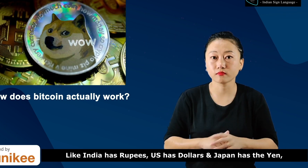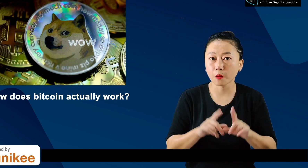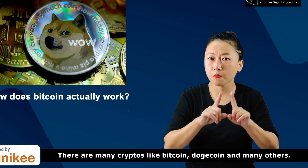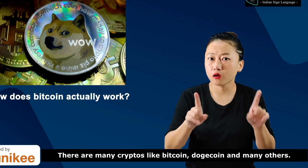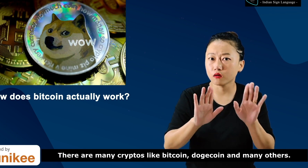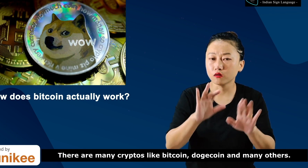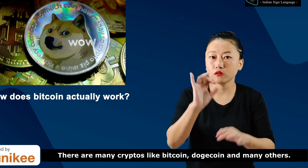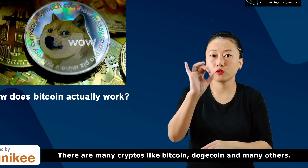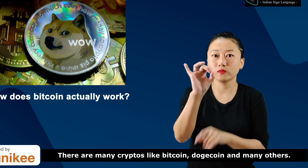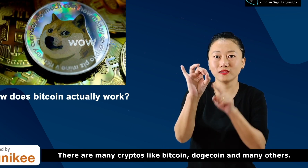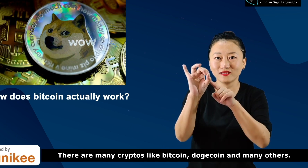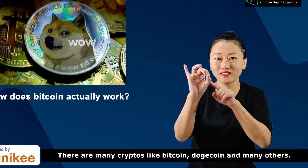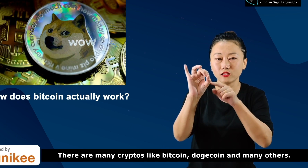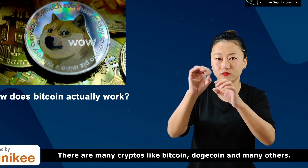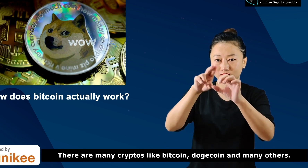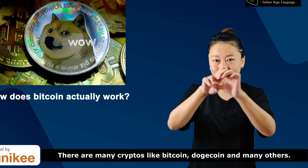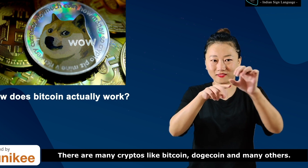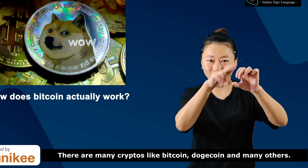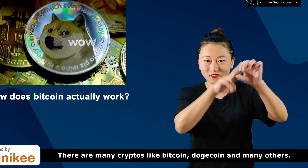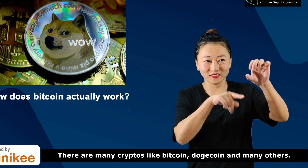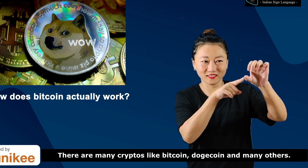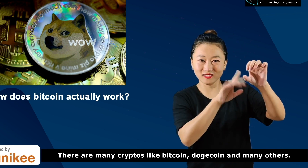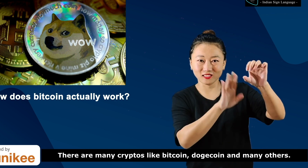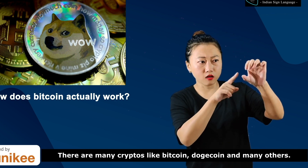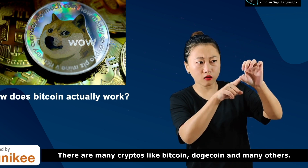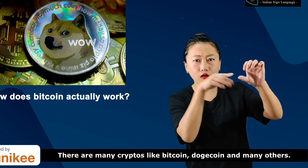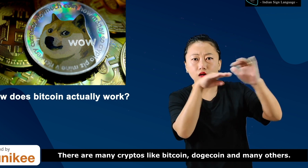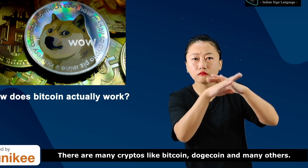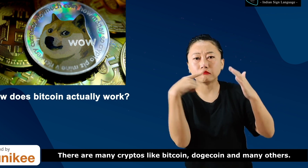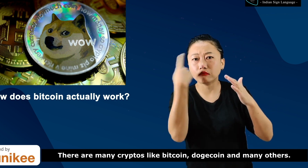There are many cryptos like Bitcoin, Dogecoin, and many others